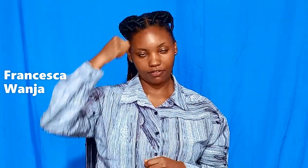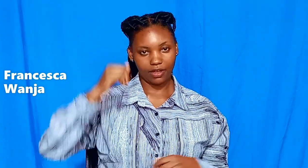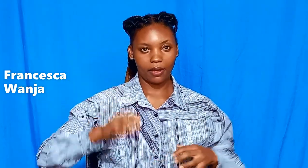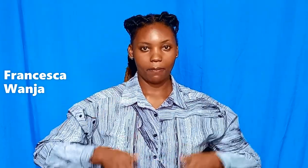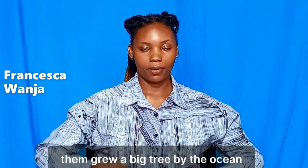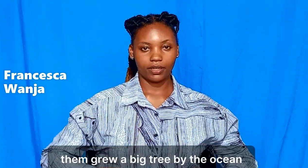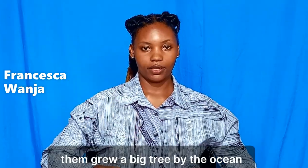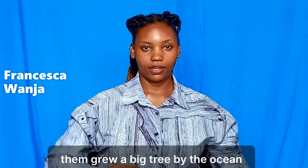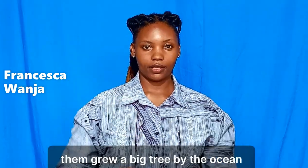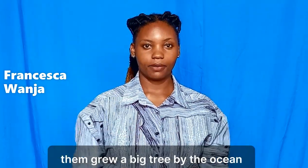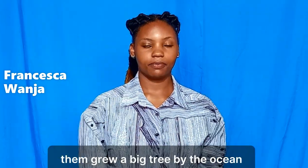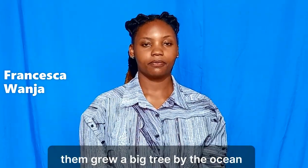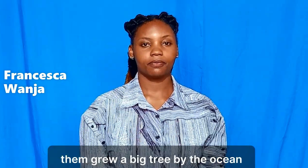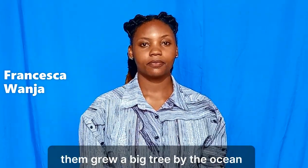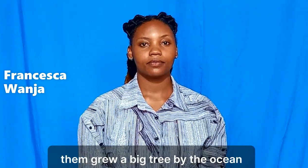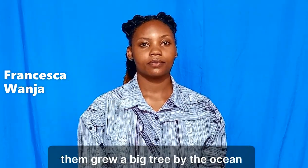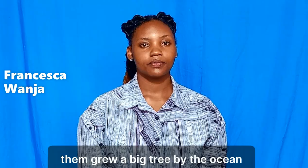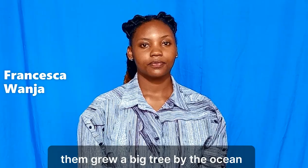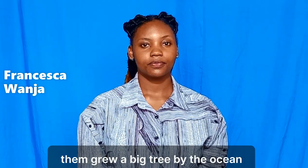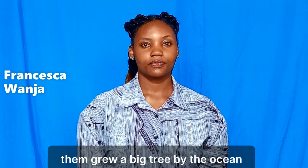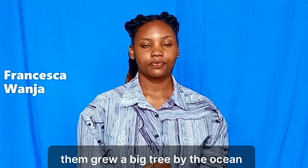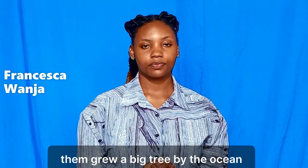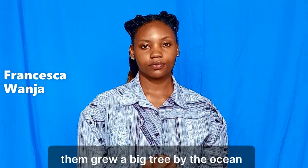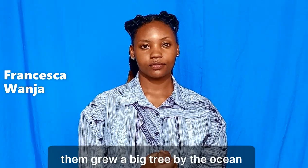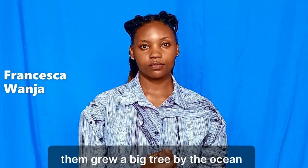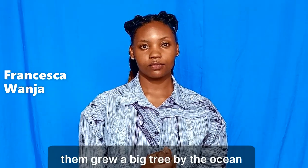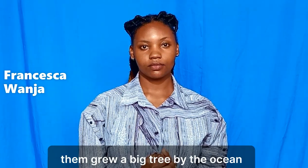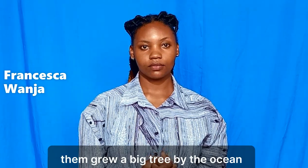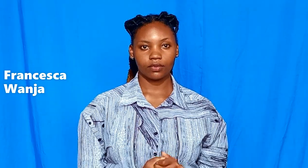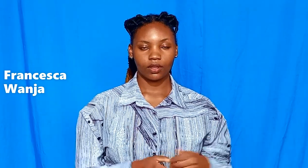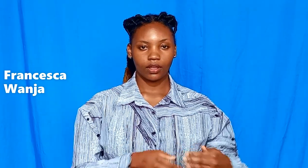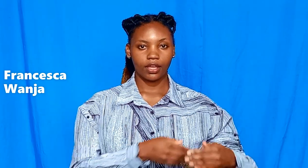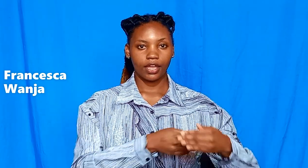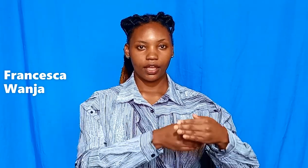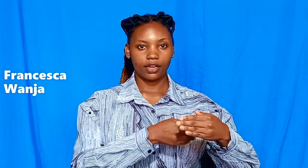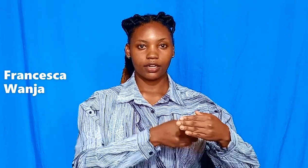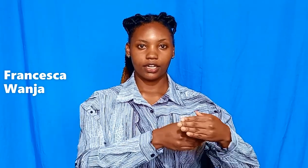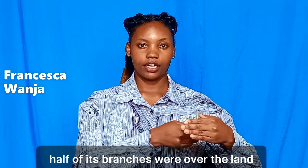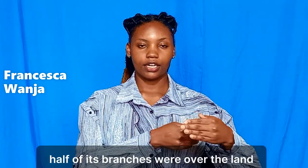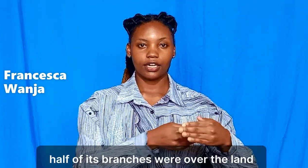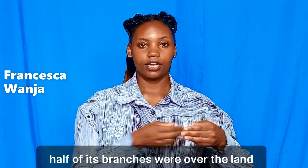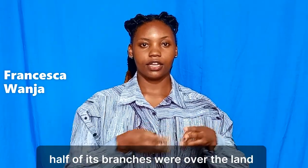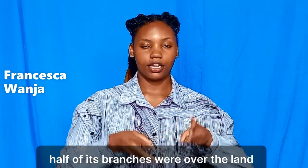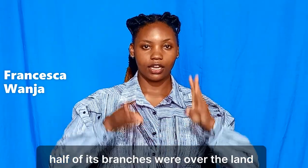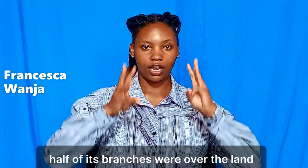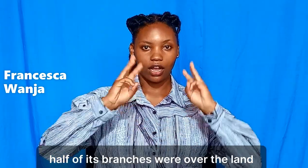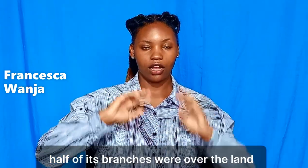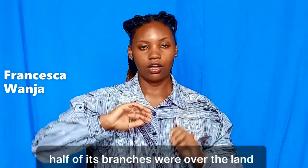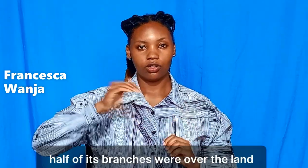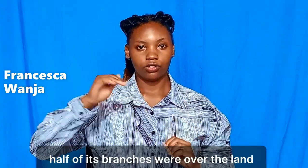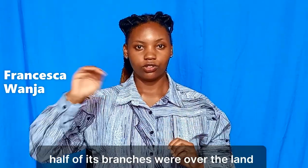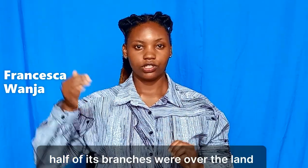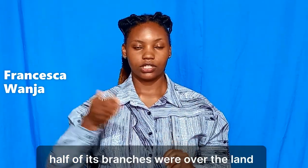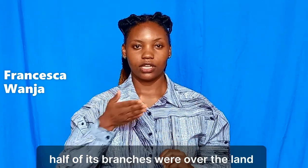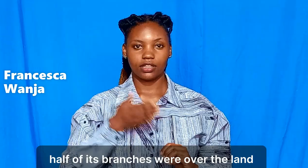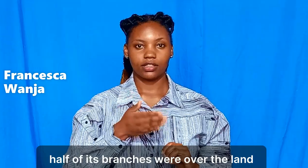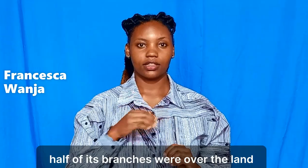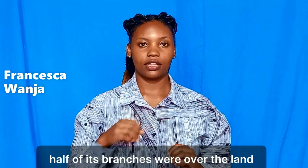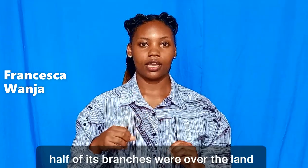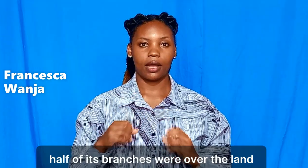There grew a big tree by the ocean. Half of its branches were over the land